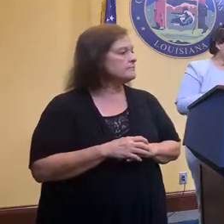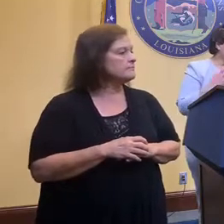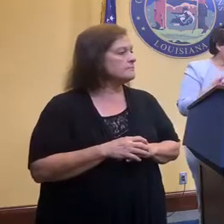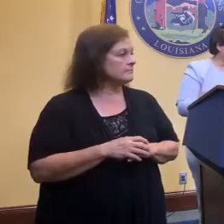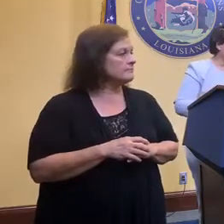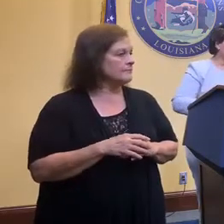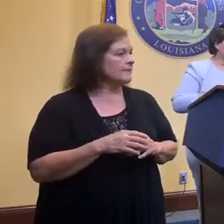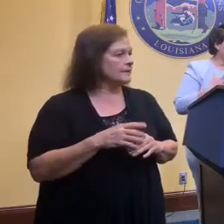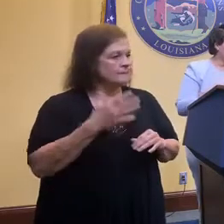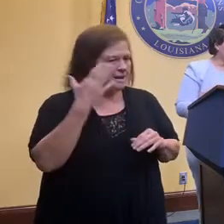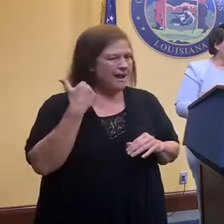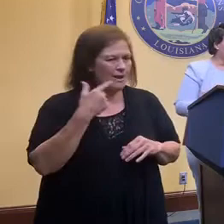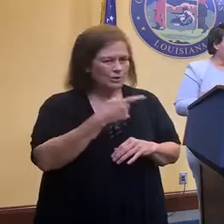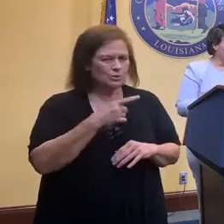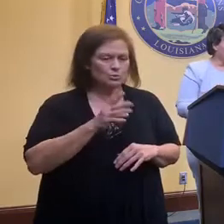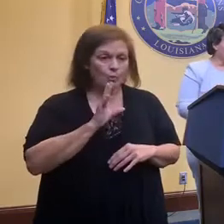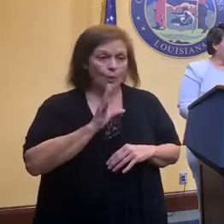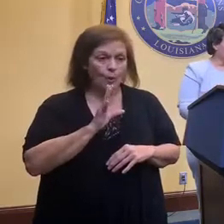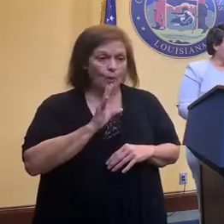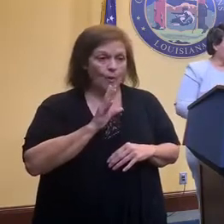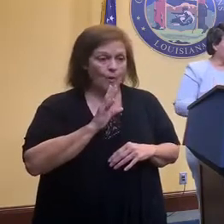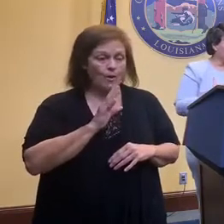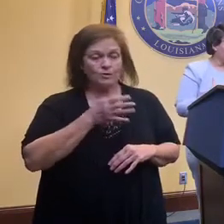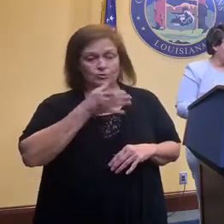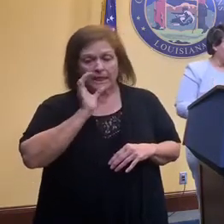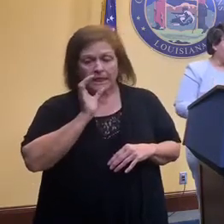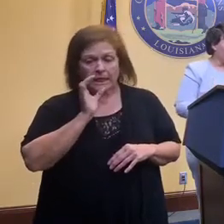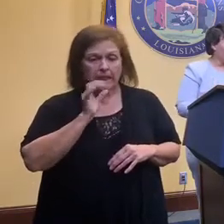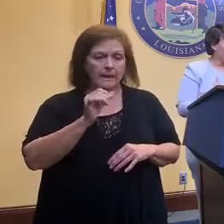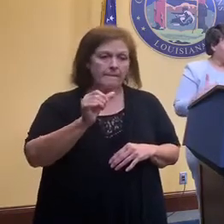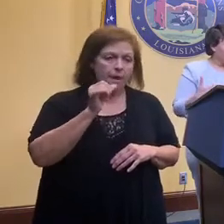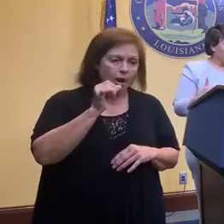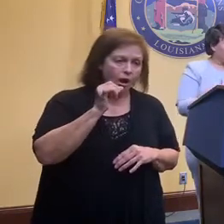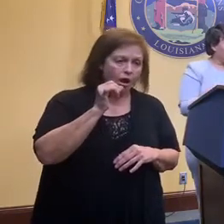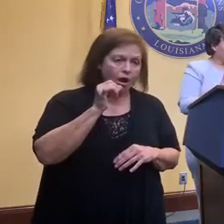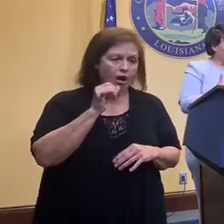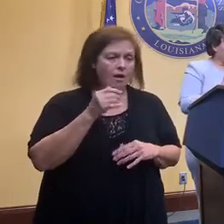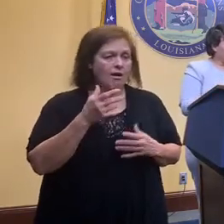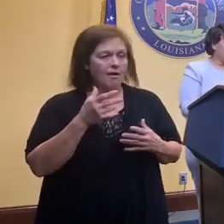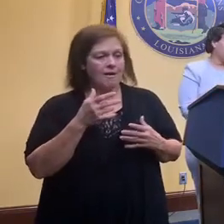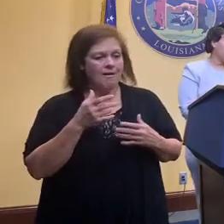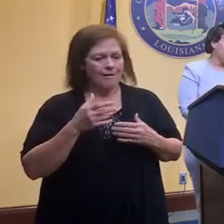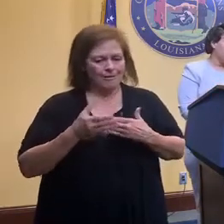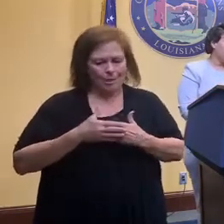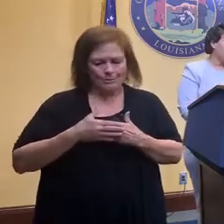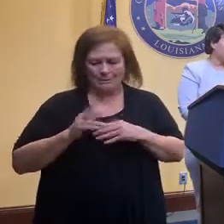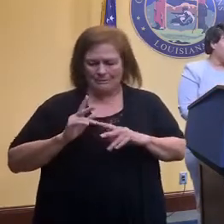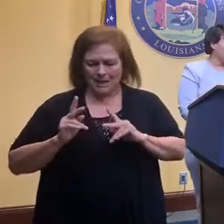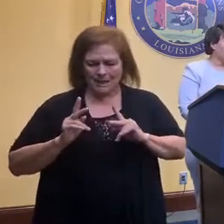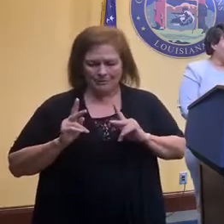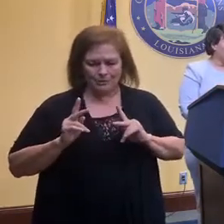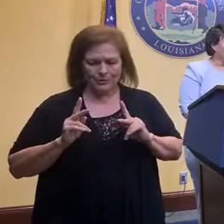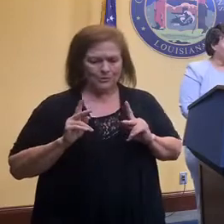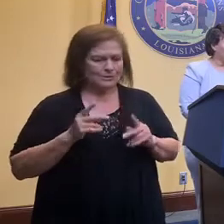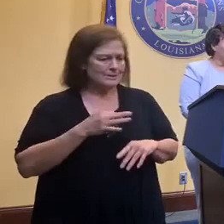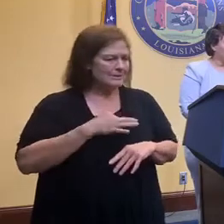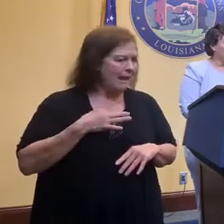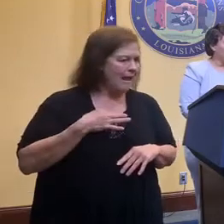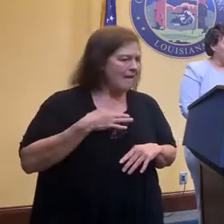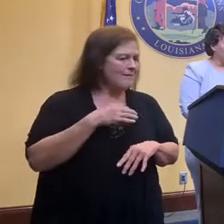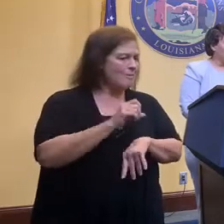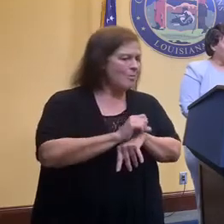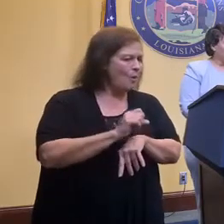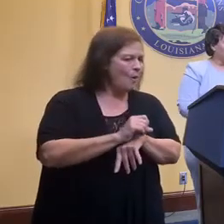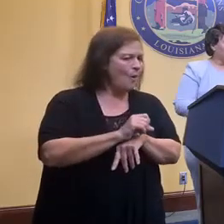And the projections, when you're drinking at the bar, the close proximity even to staff or